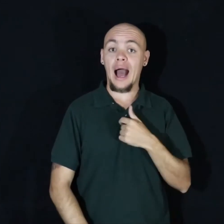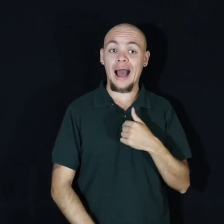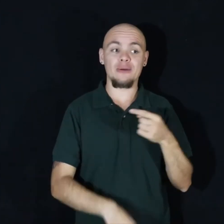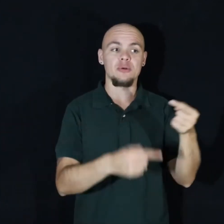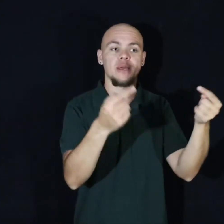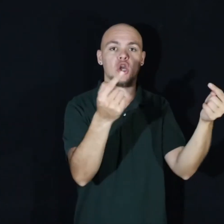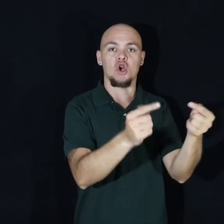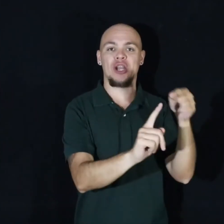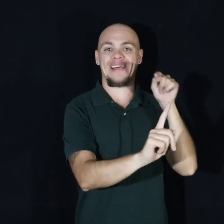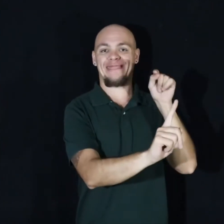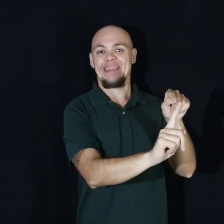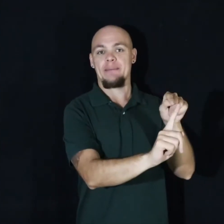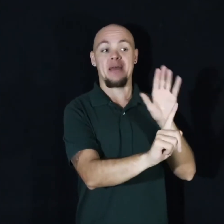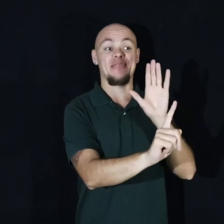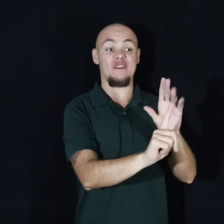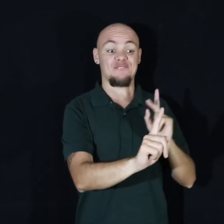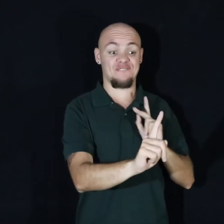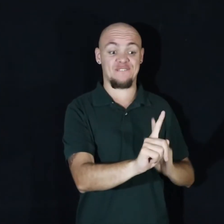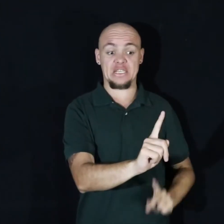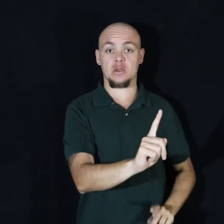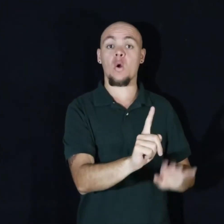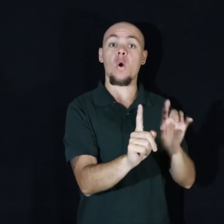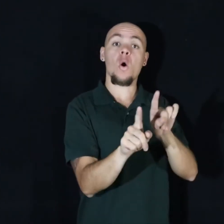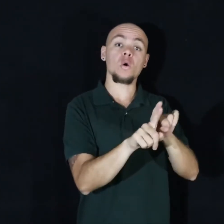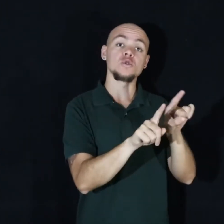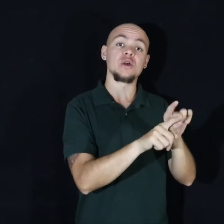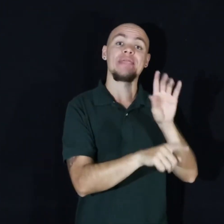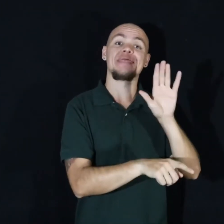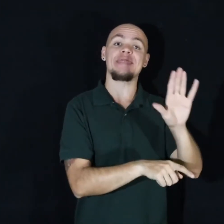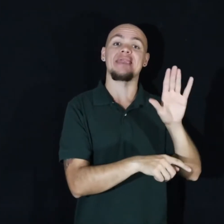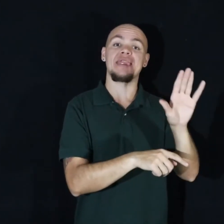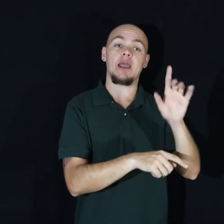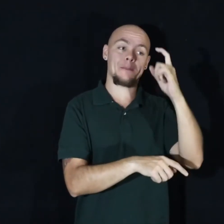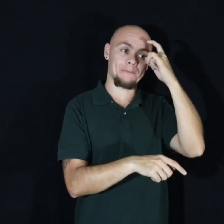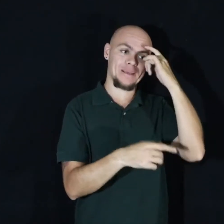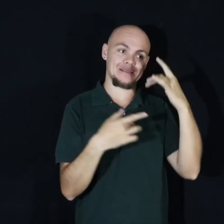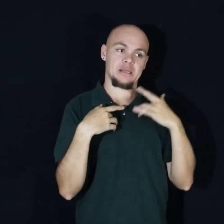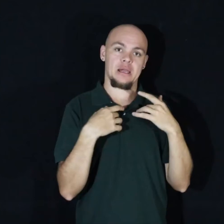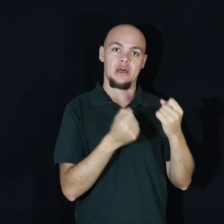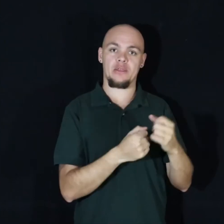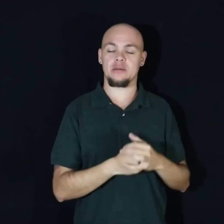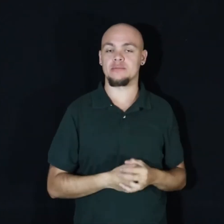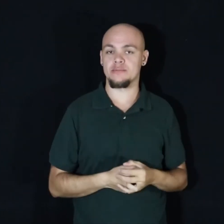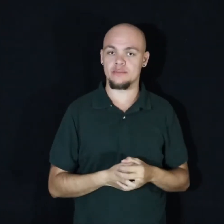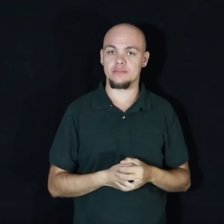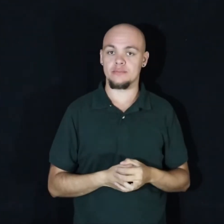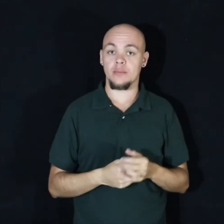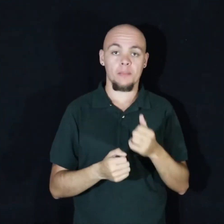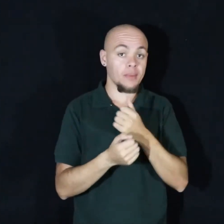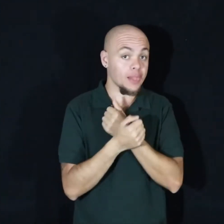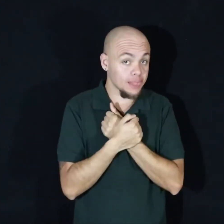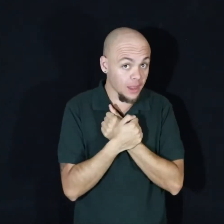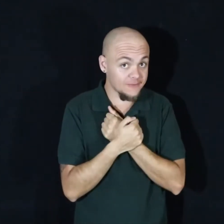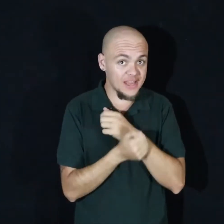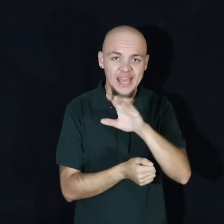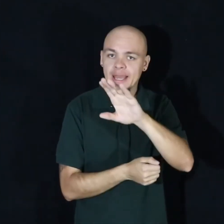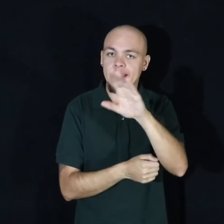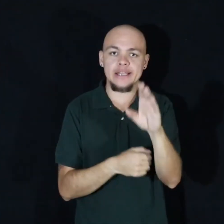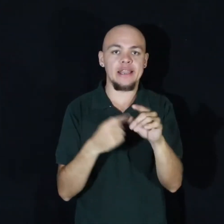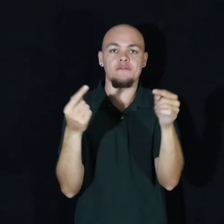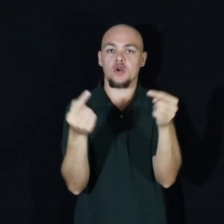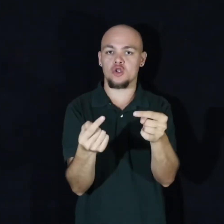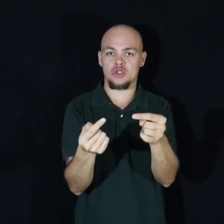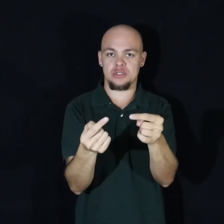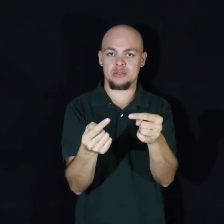lives. I am hurting their physical health, and I am hurting their mental health. And